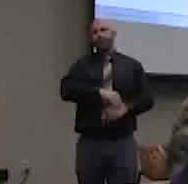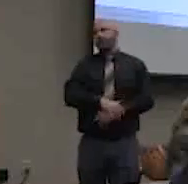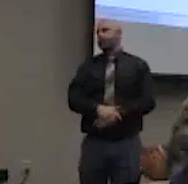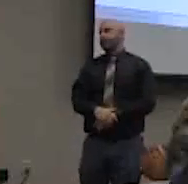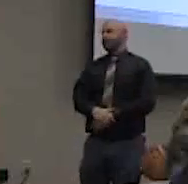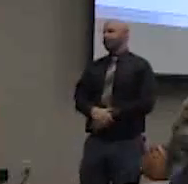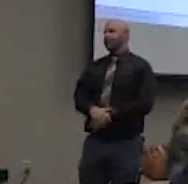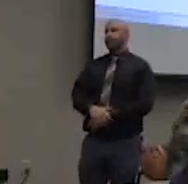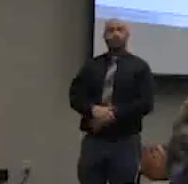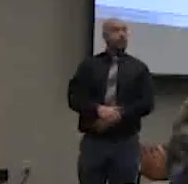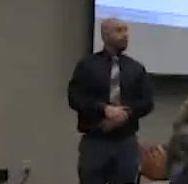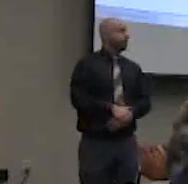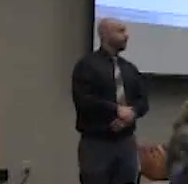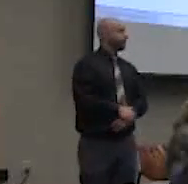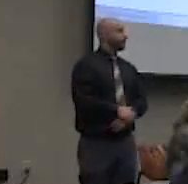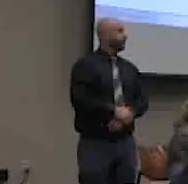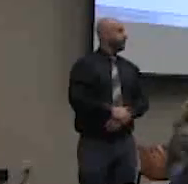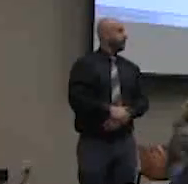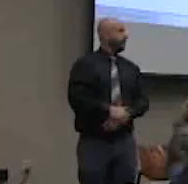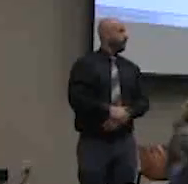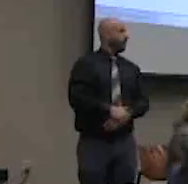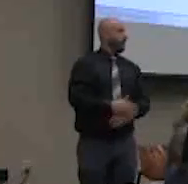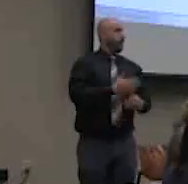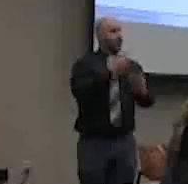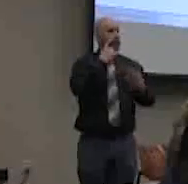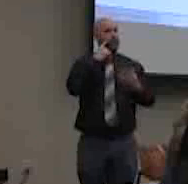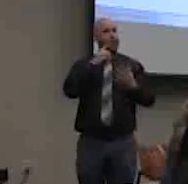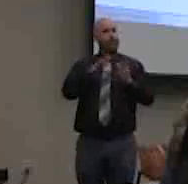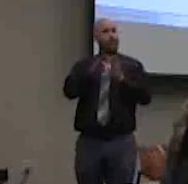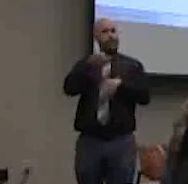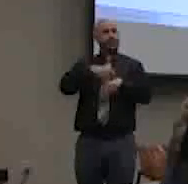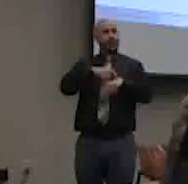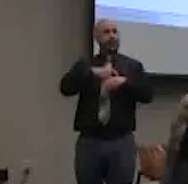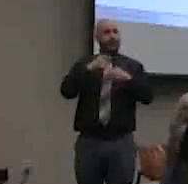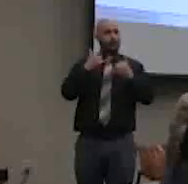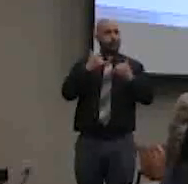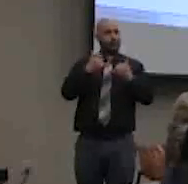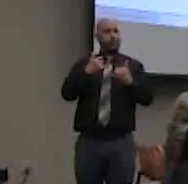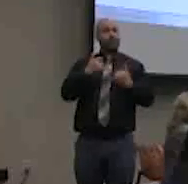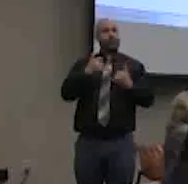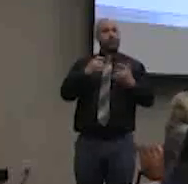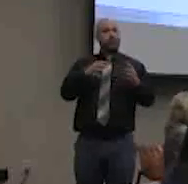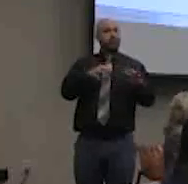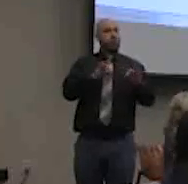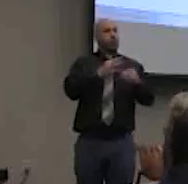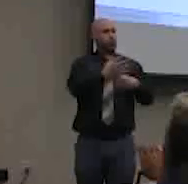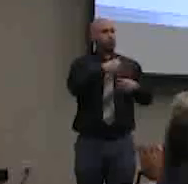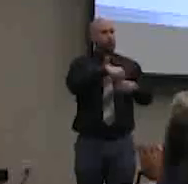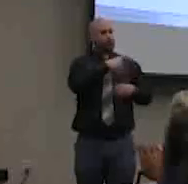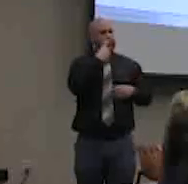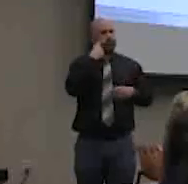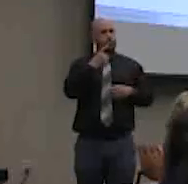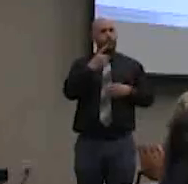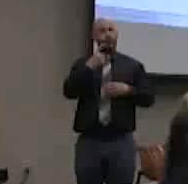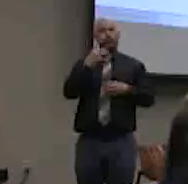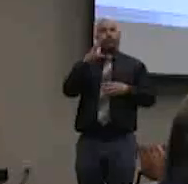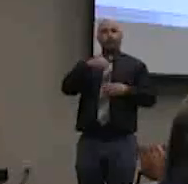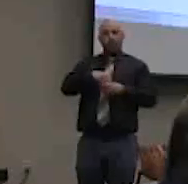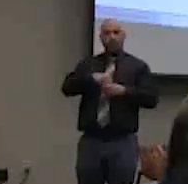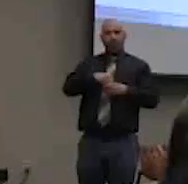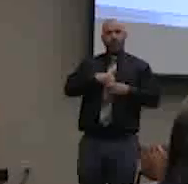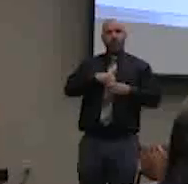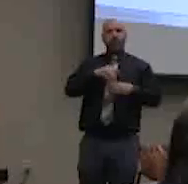thought it was important to include you because you've been involved with early childhood for a number of years, not